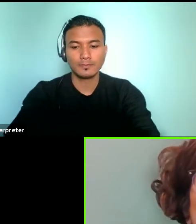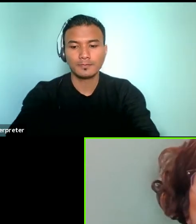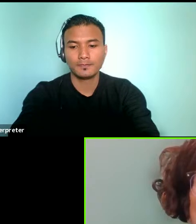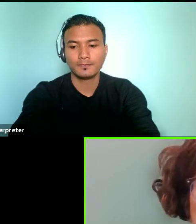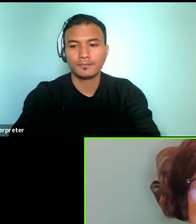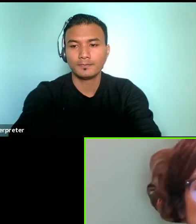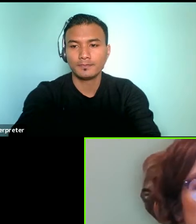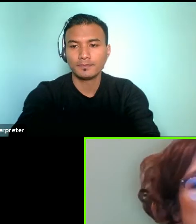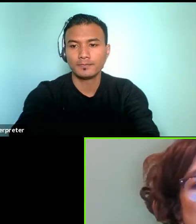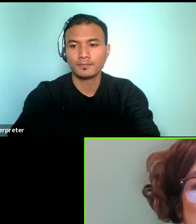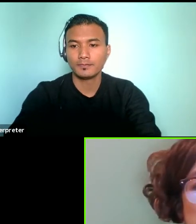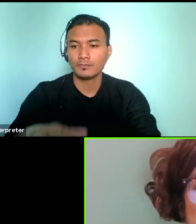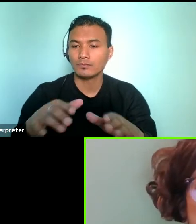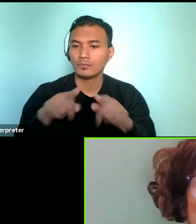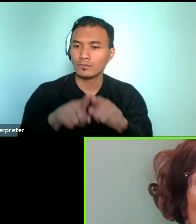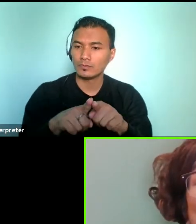conducted